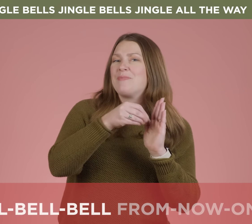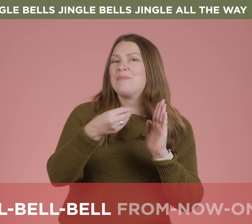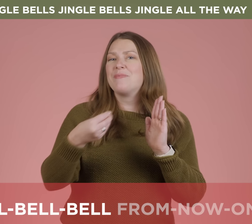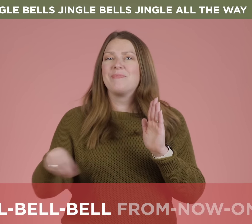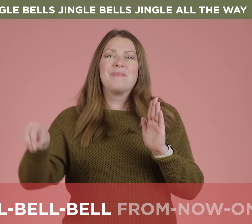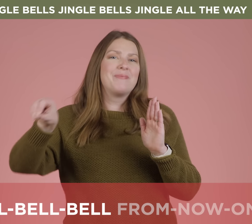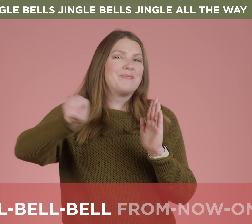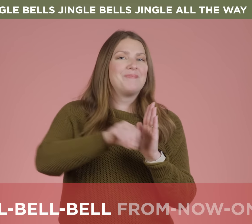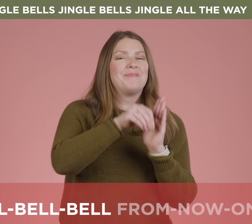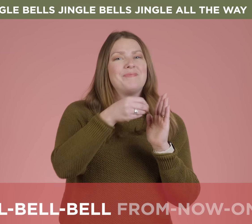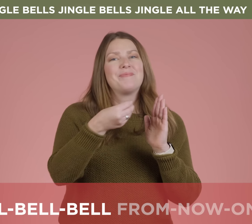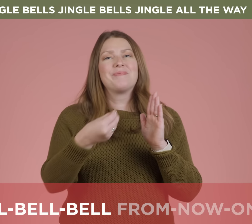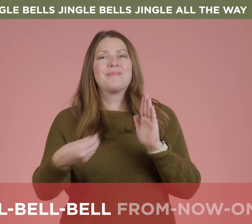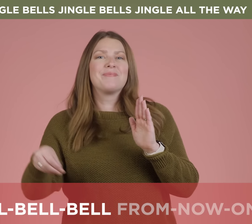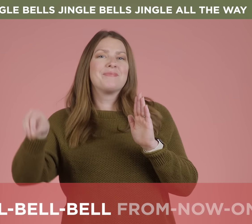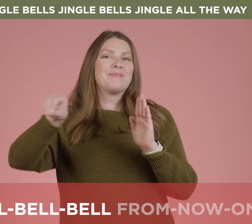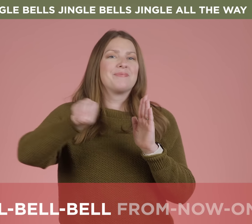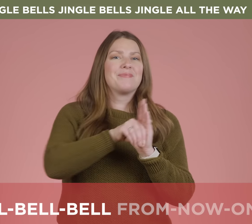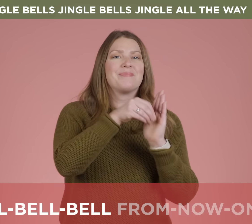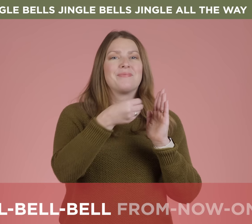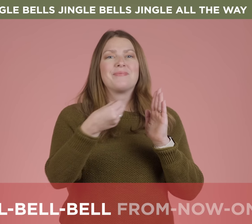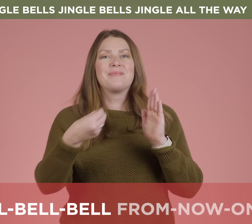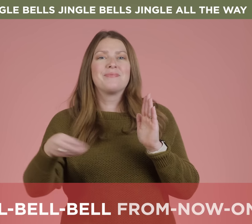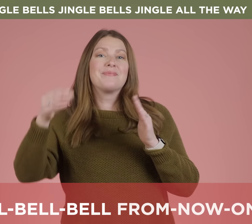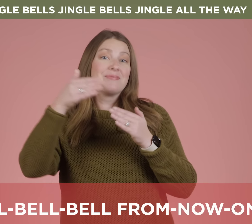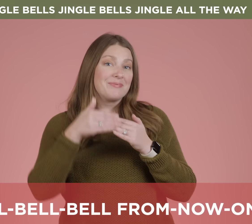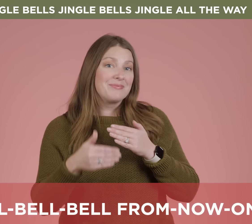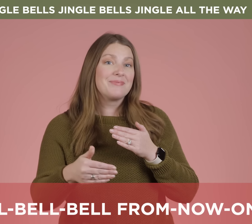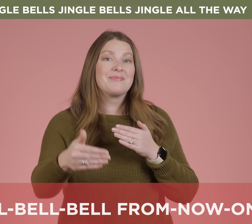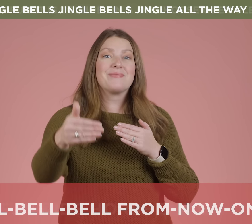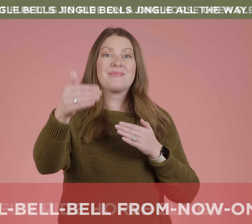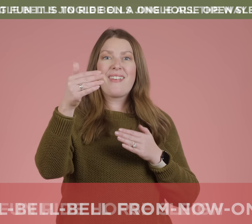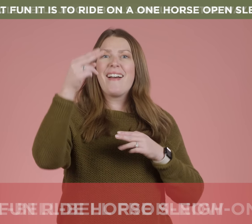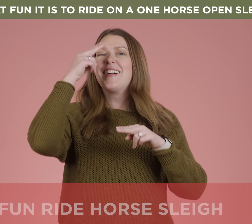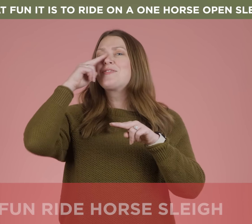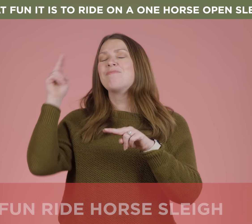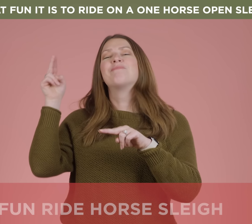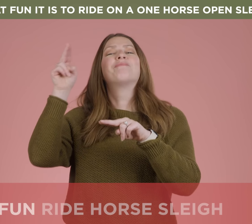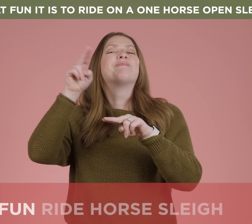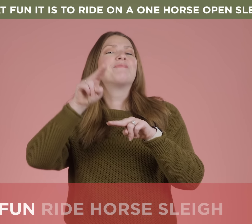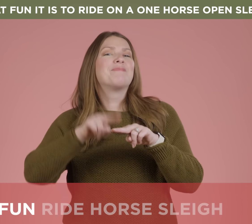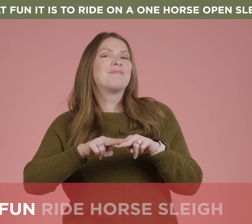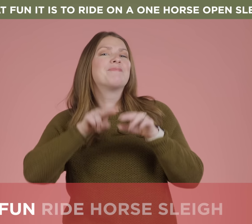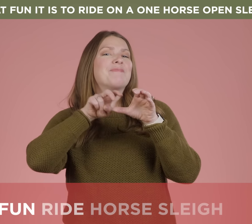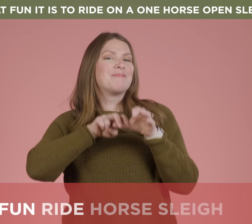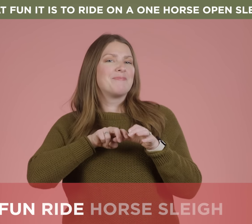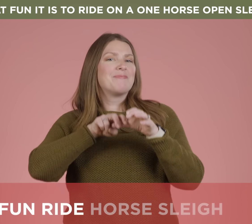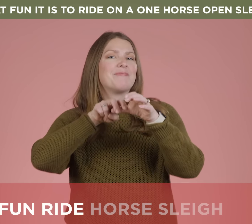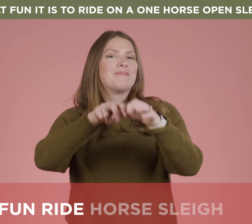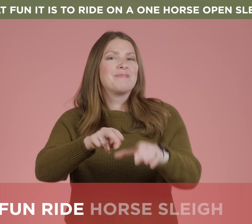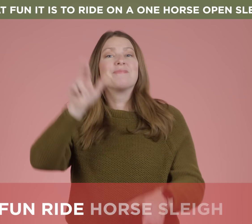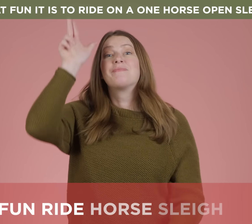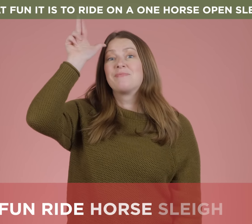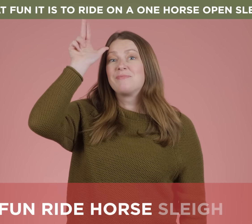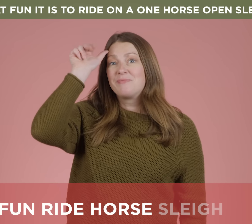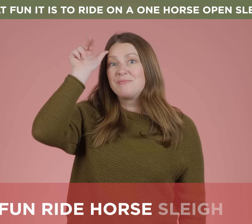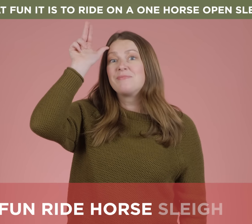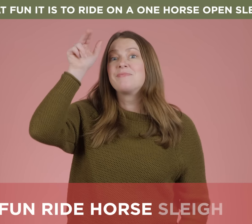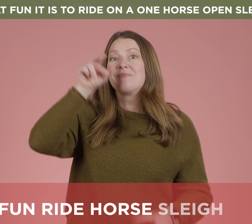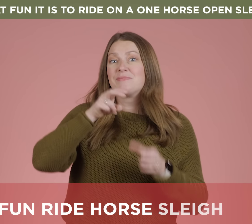Jingle bells, jingle all the way. Oh, what fun it is to ride in a one-horse